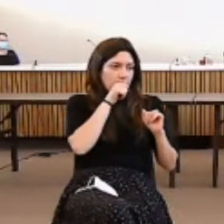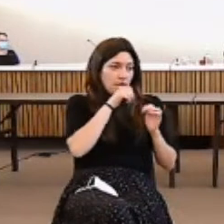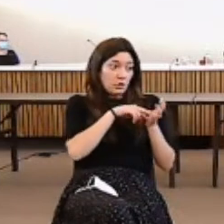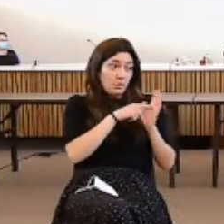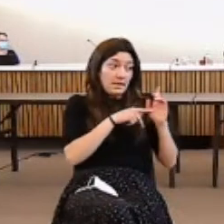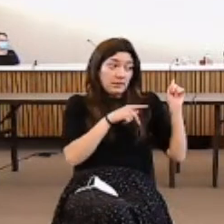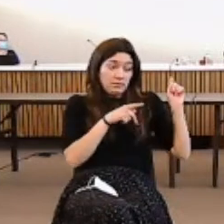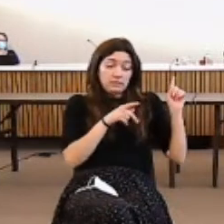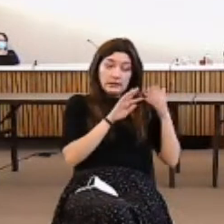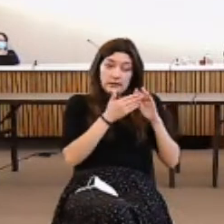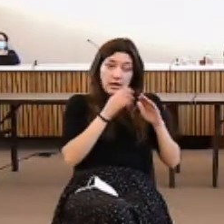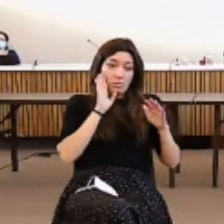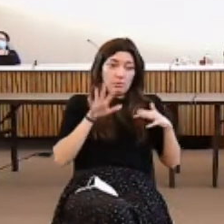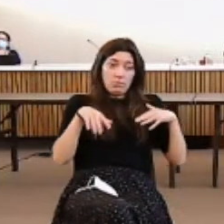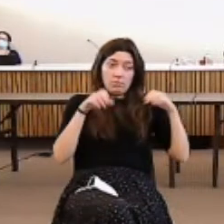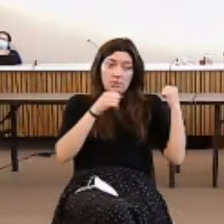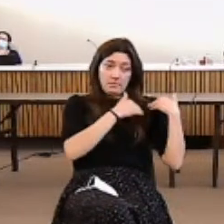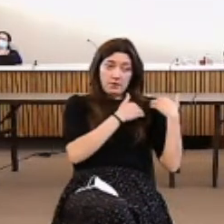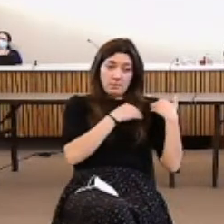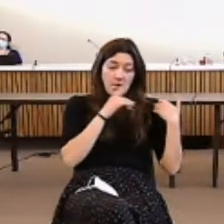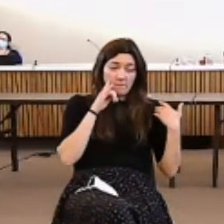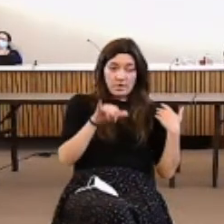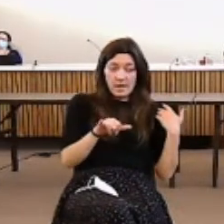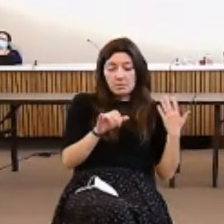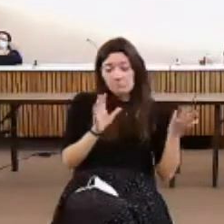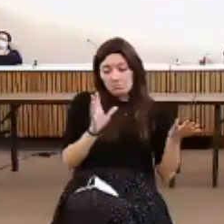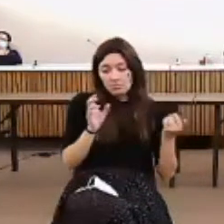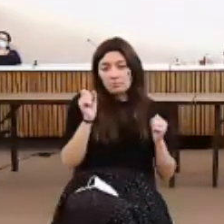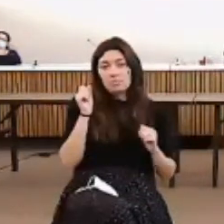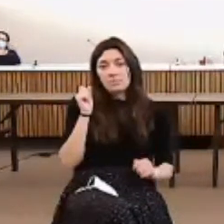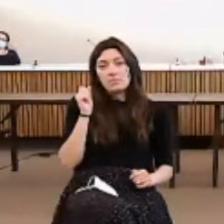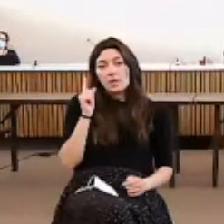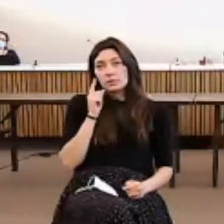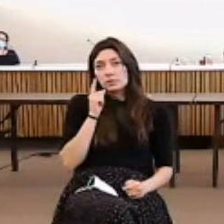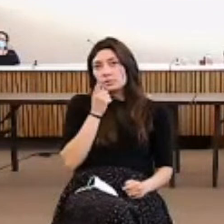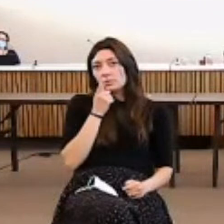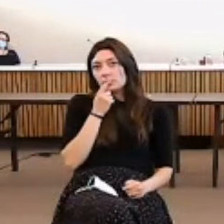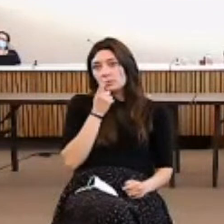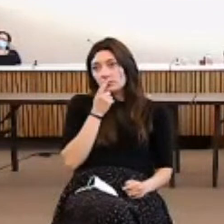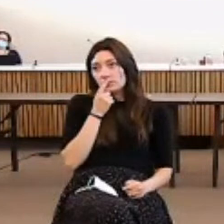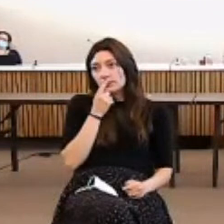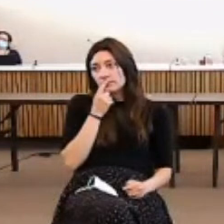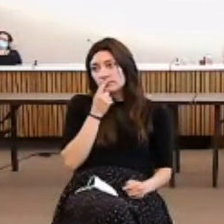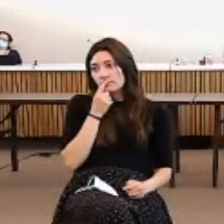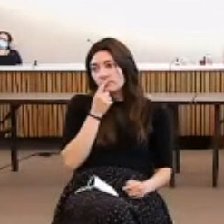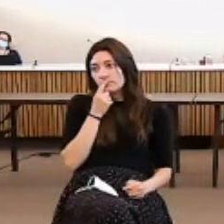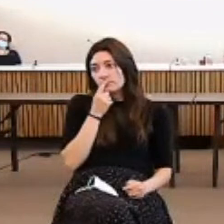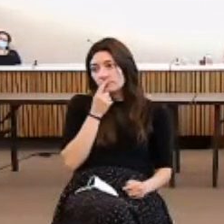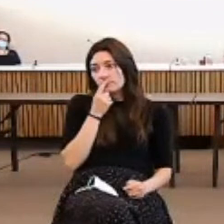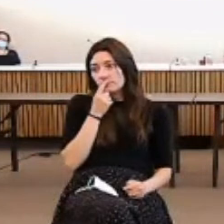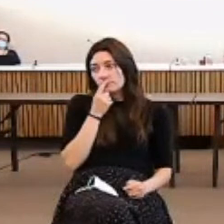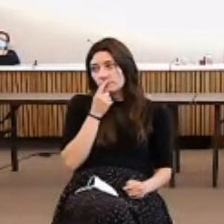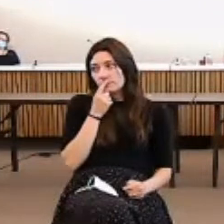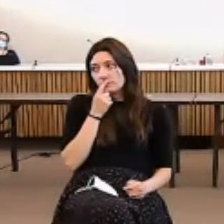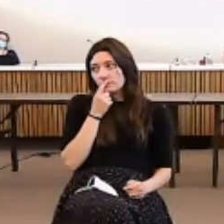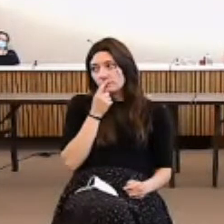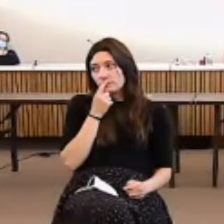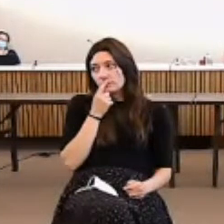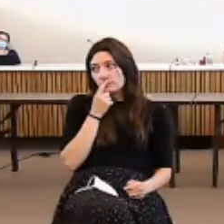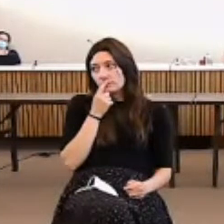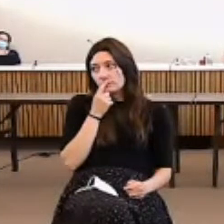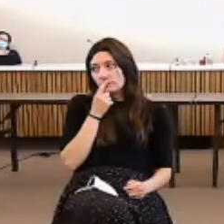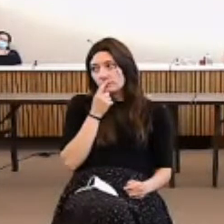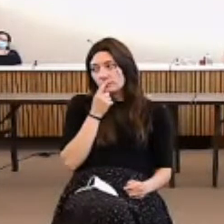But to answer your question, to the very close to the intersection off of